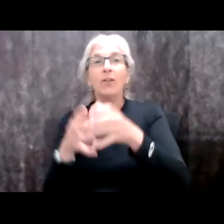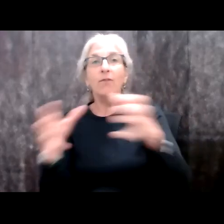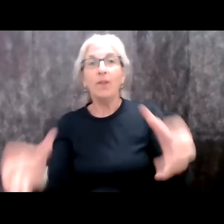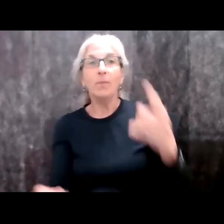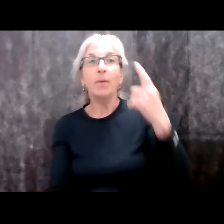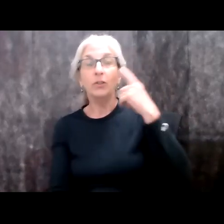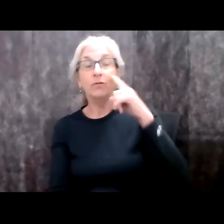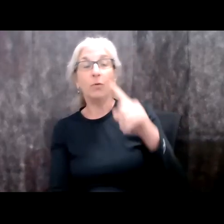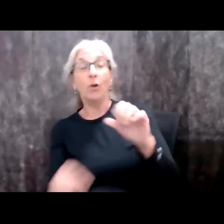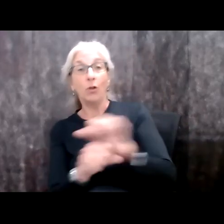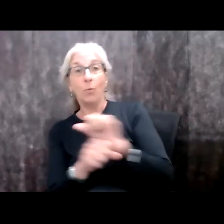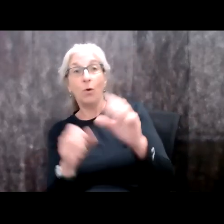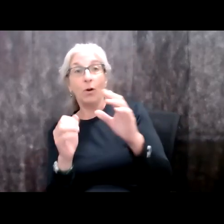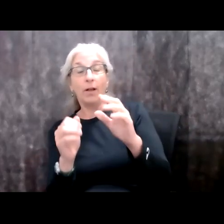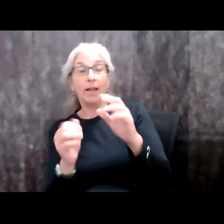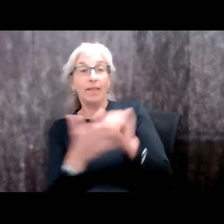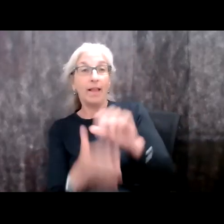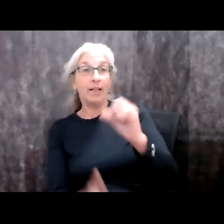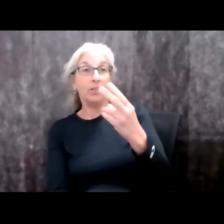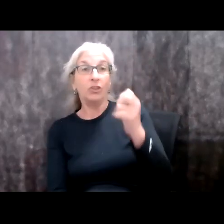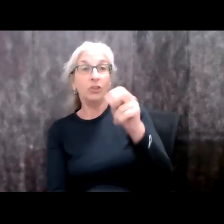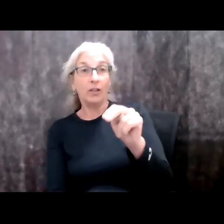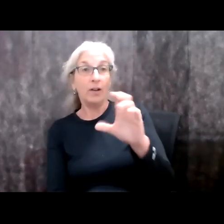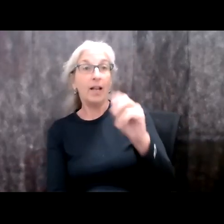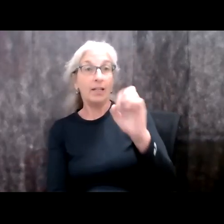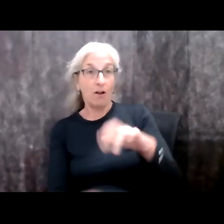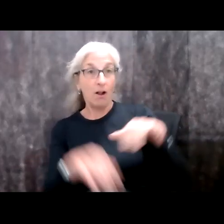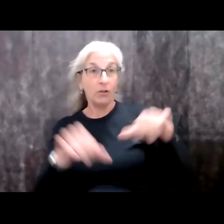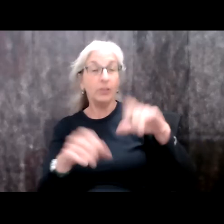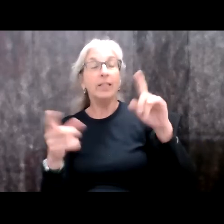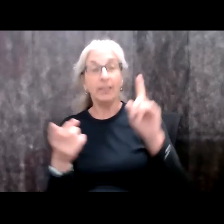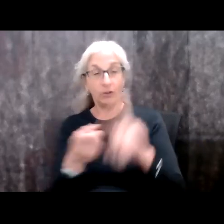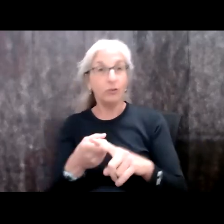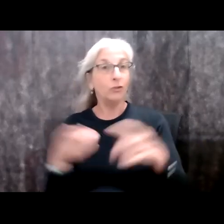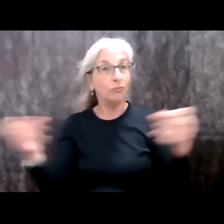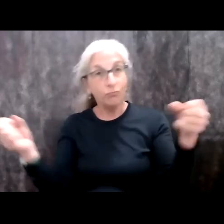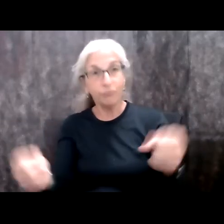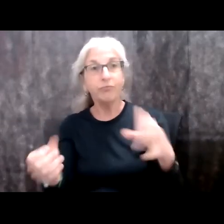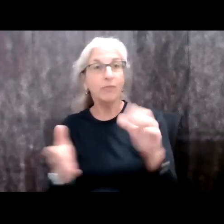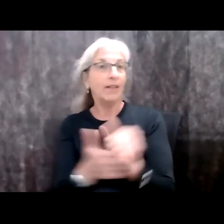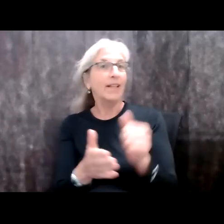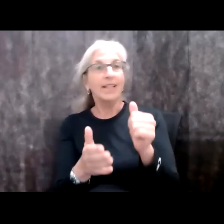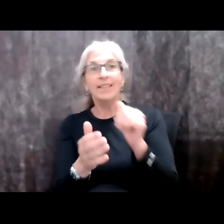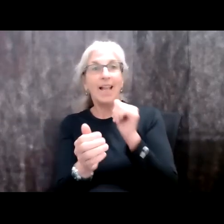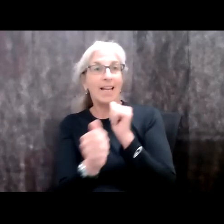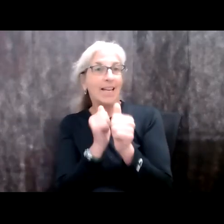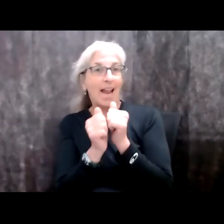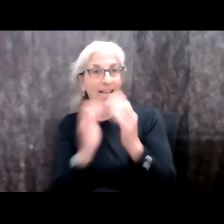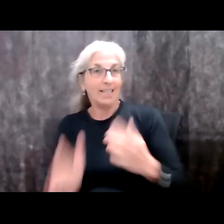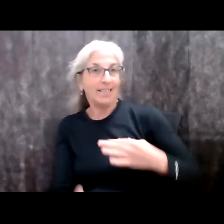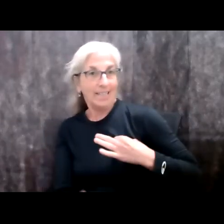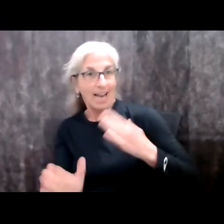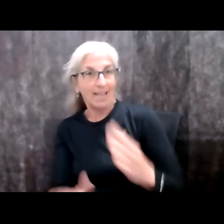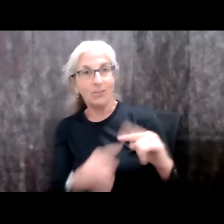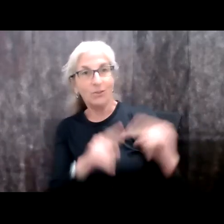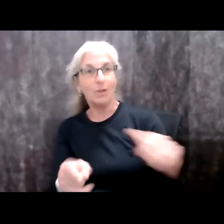their work in putting this event together, which is no small feat. We know our candidates, as we saw, wrestled a lot of conflicting needs